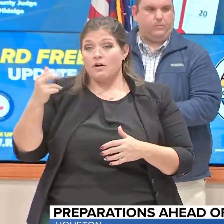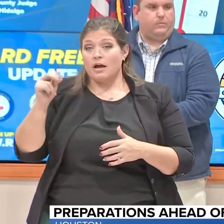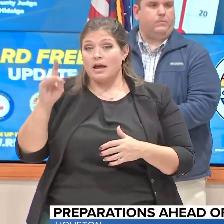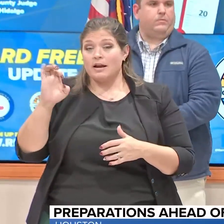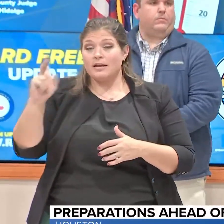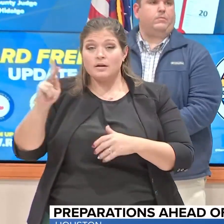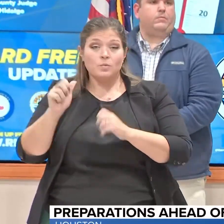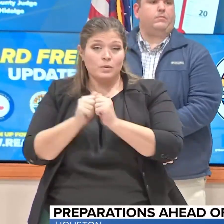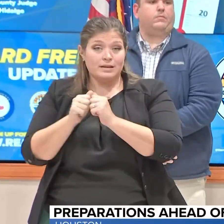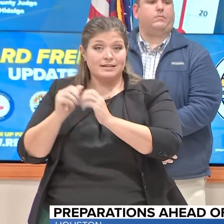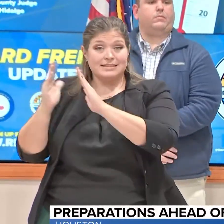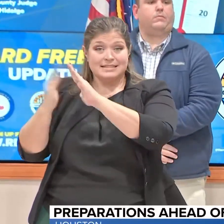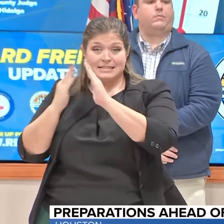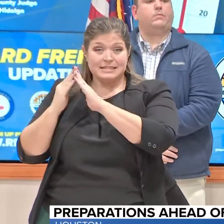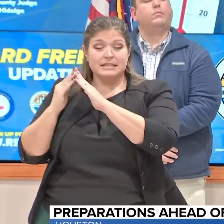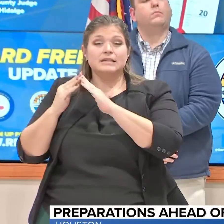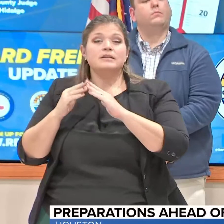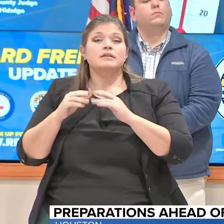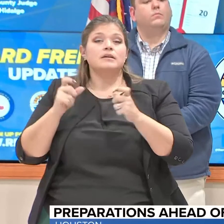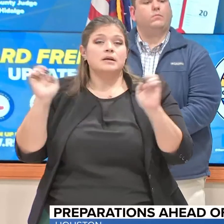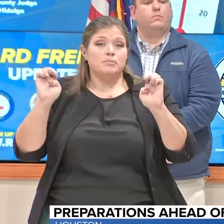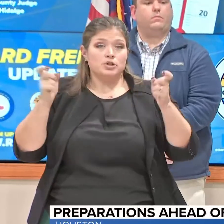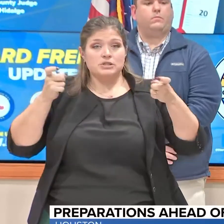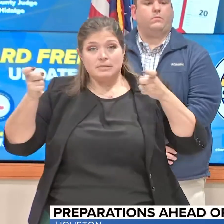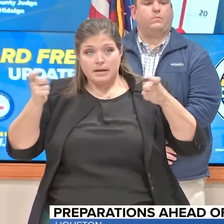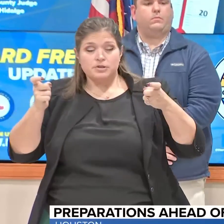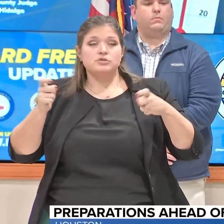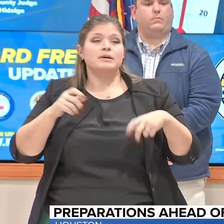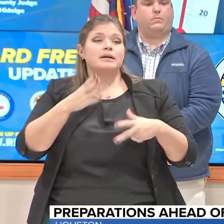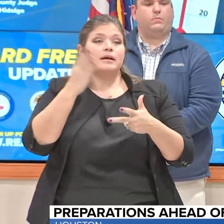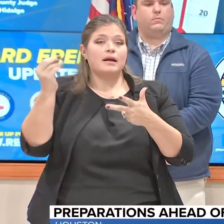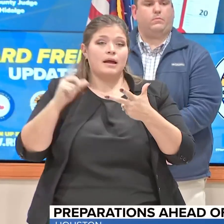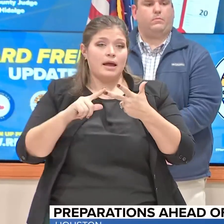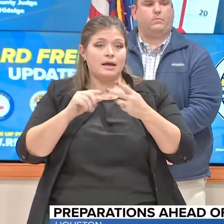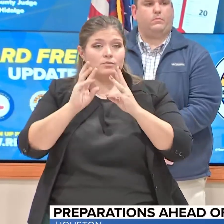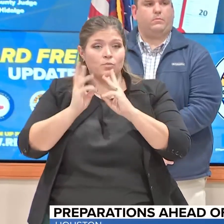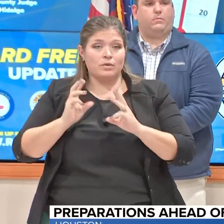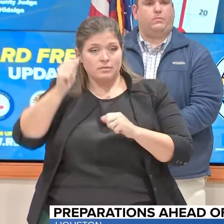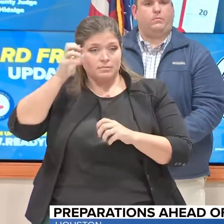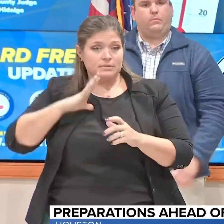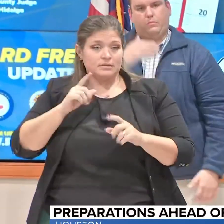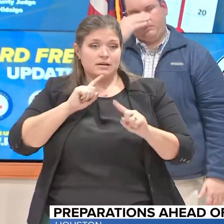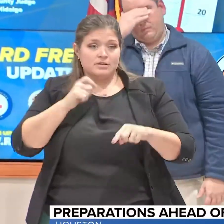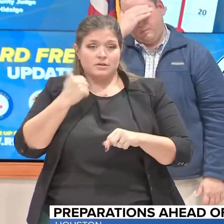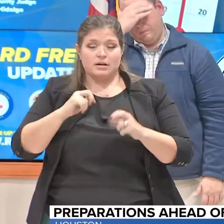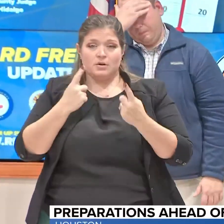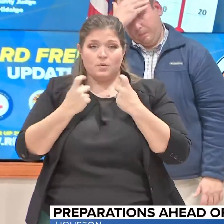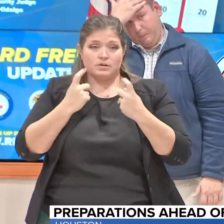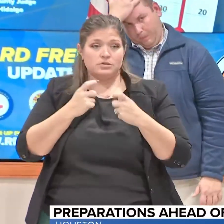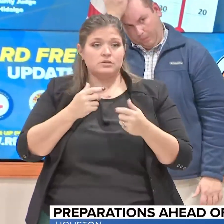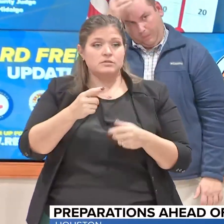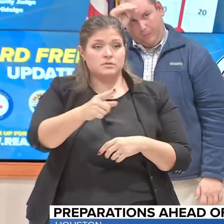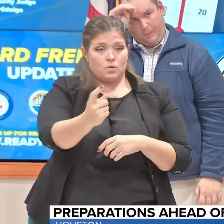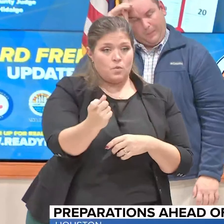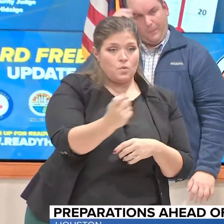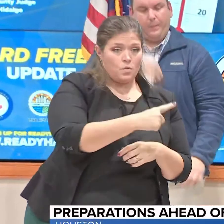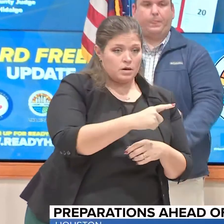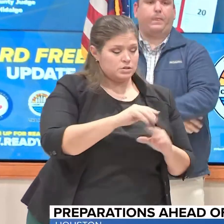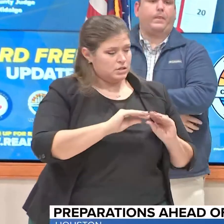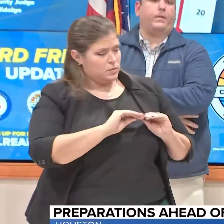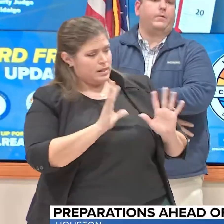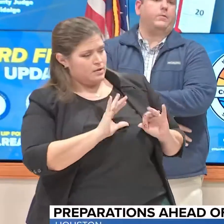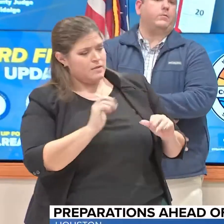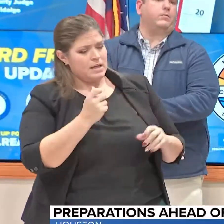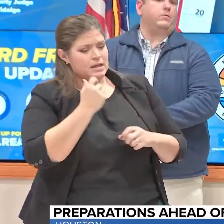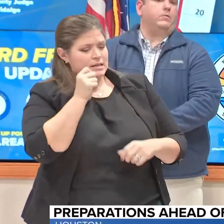Mark Sloan, our emergency management coordinator, and Jeff Linder, chief meteorologist, to answer any questions. Can you just clarify, yesterday the Public